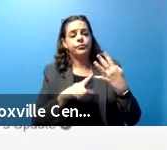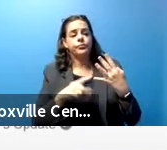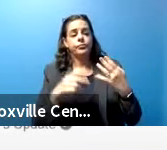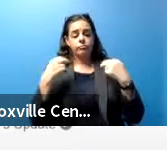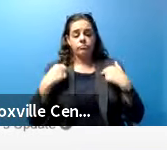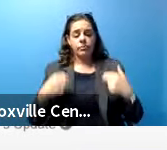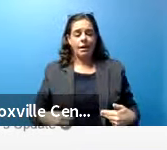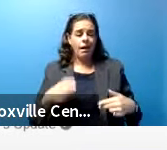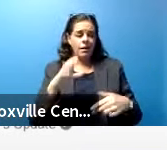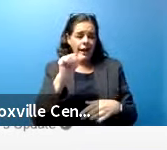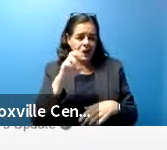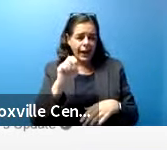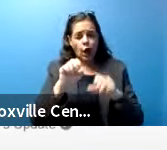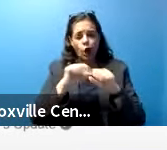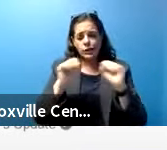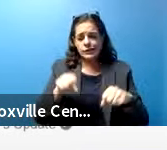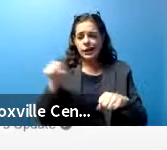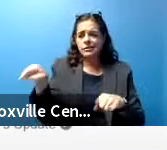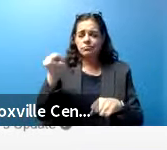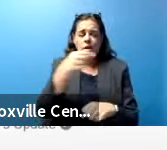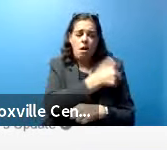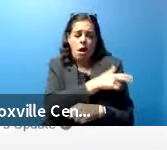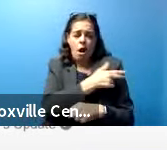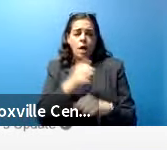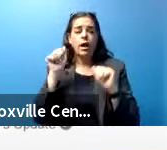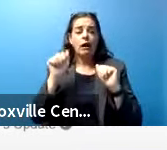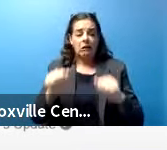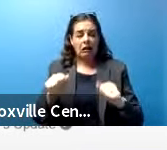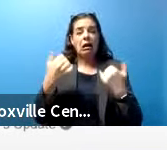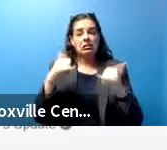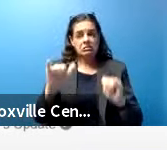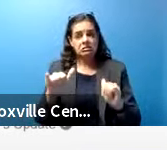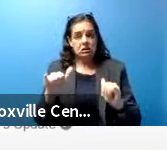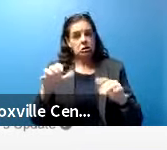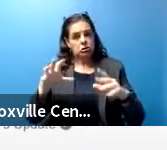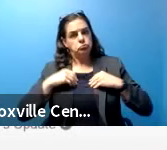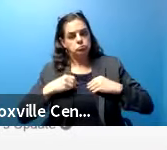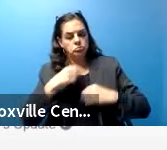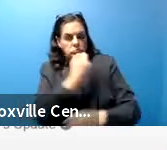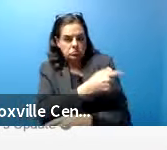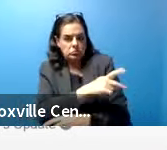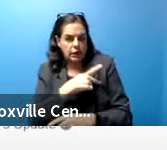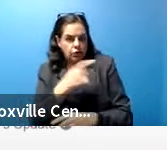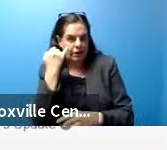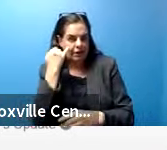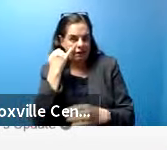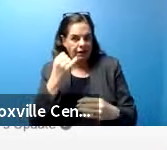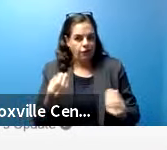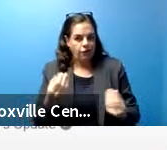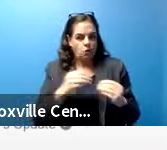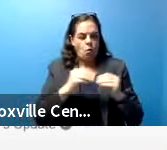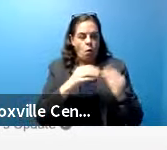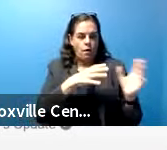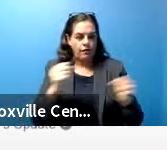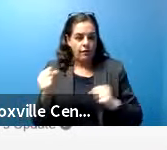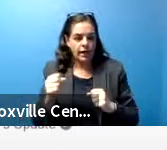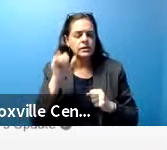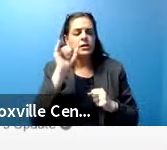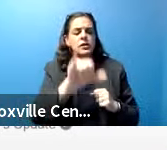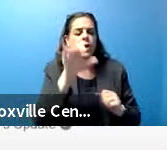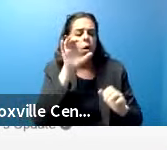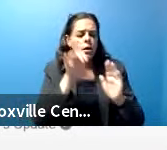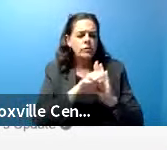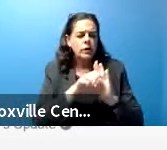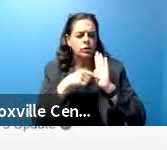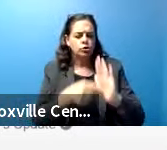system capabilities remain within current and forecasted surge capacity. These graphs show the availability of regional hospital